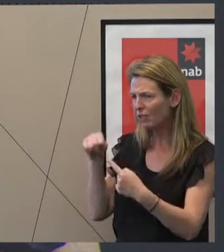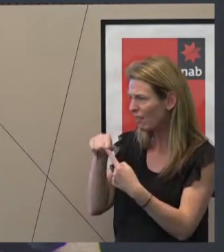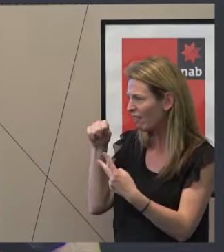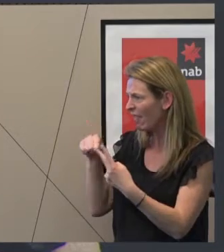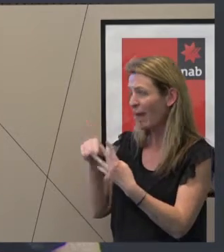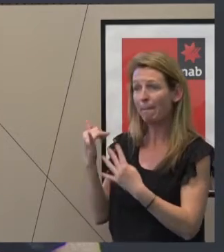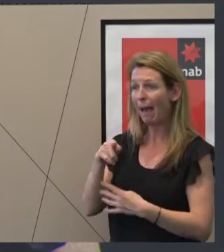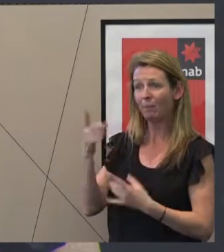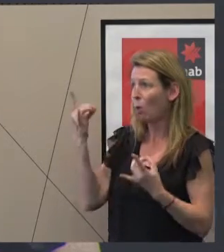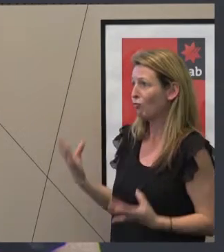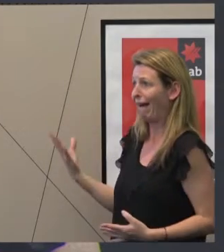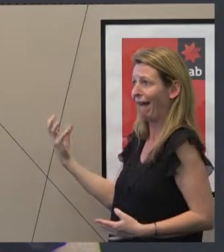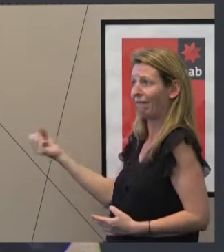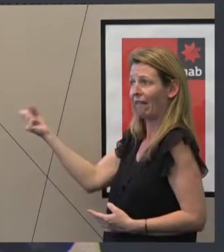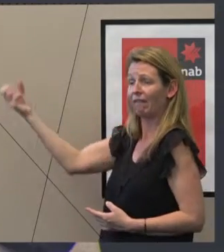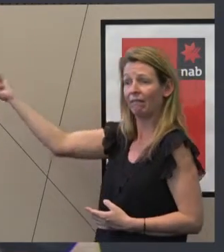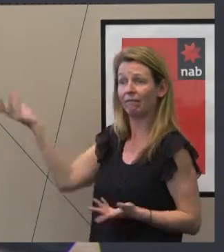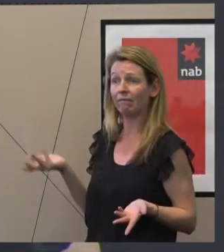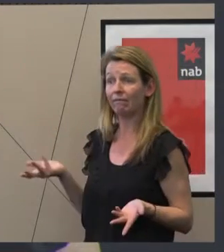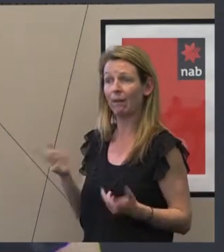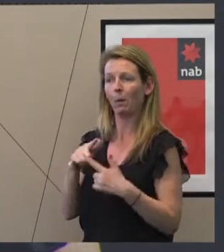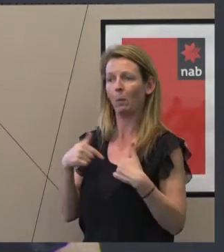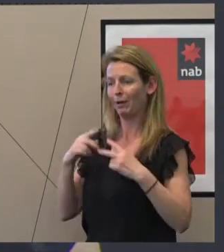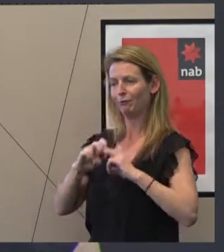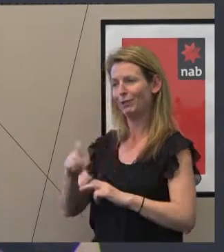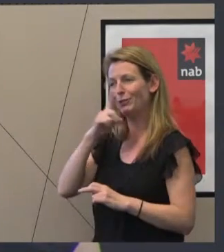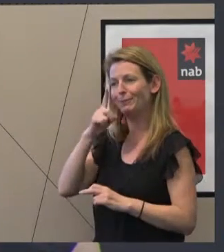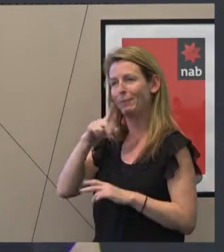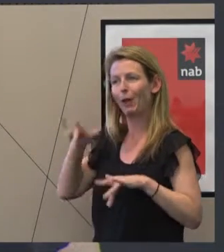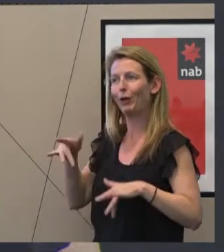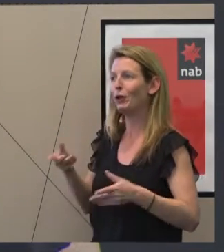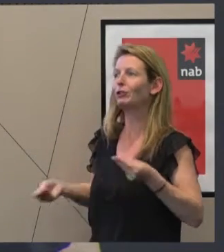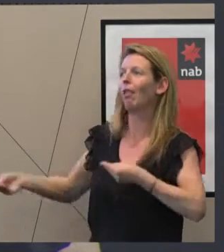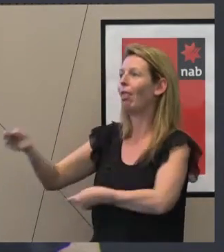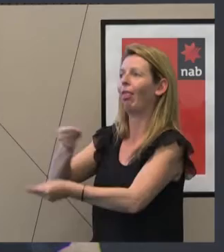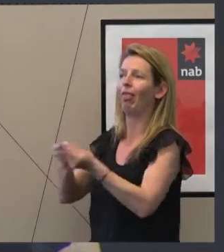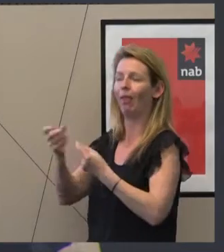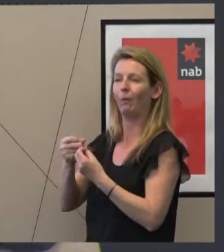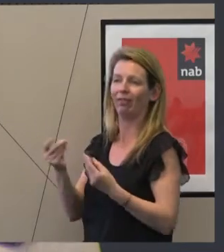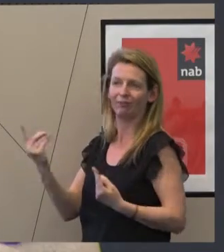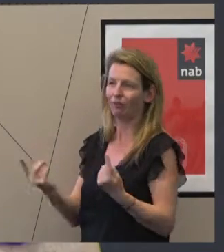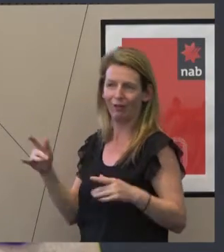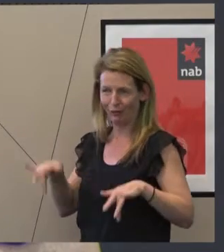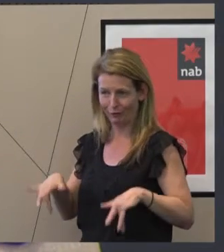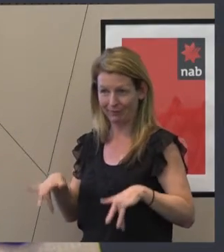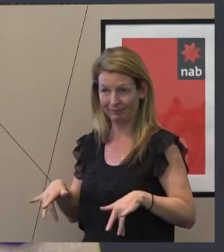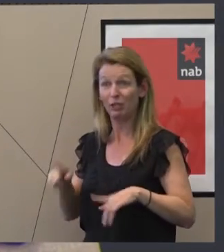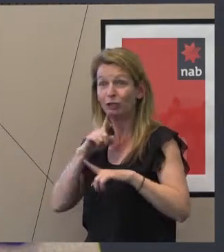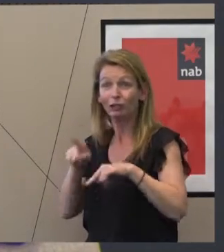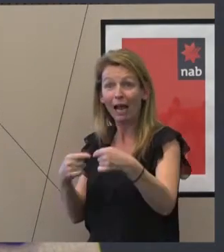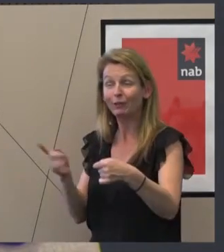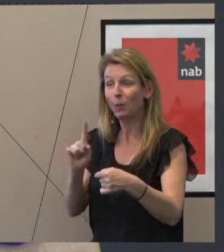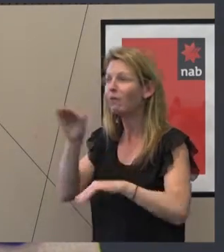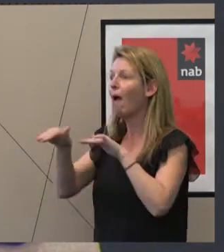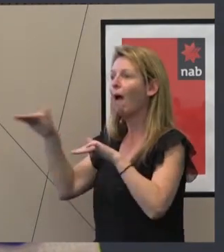actually be solutions out there. It's just we as researchers haven't well communicated those. So challenge us to do it.